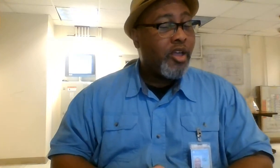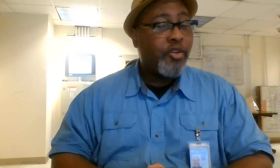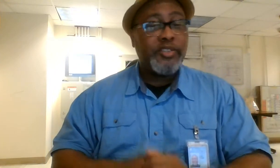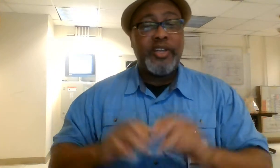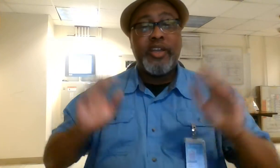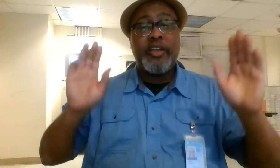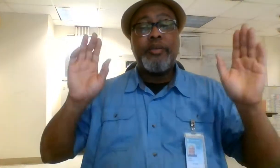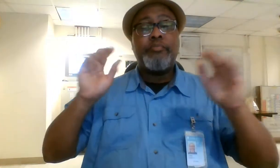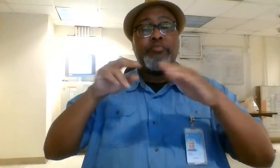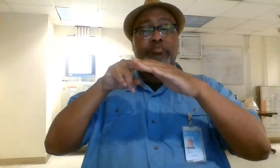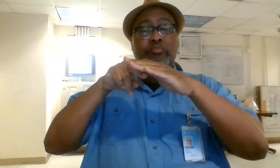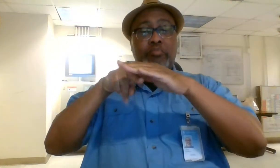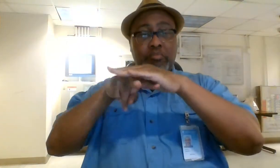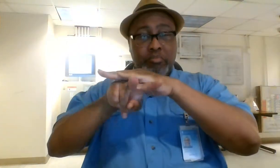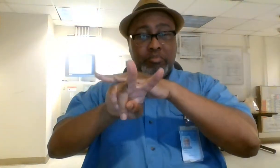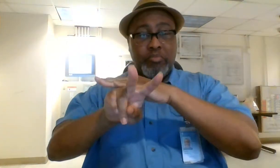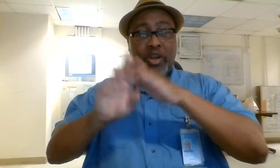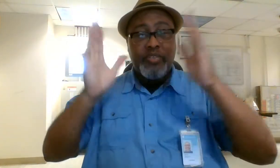You say. Prophet.